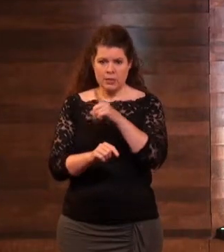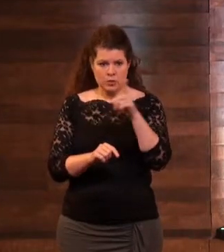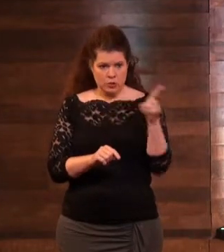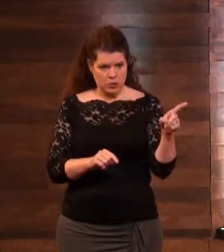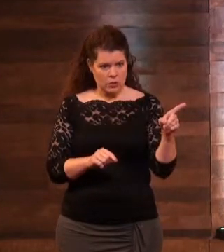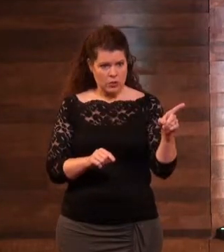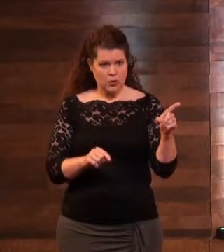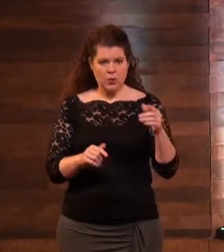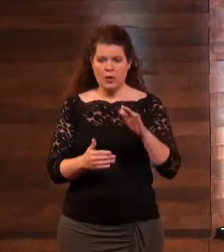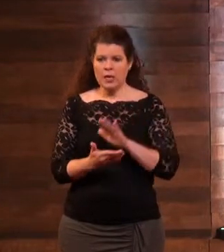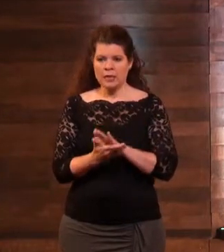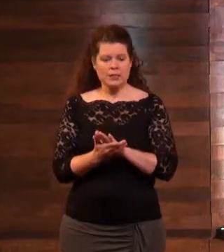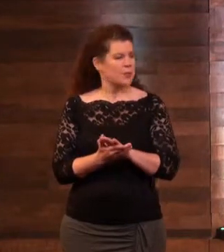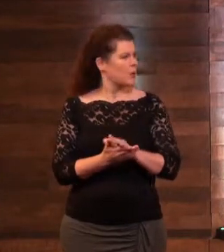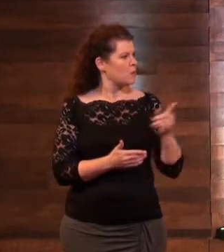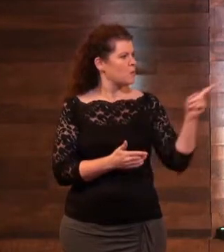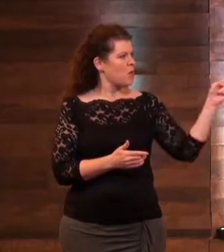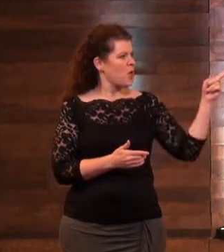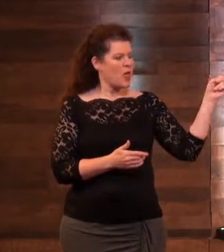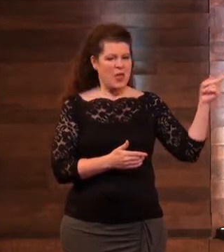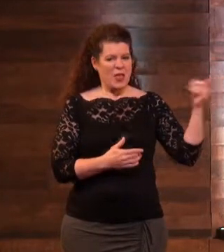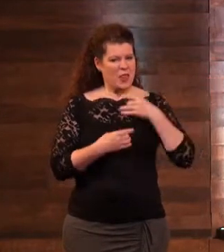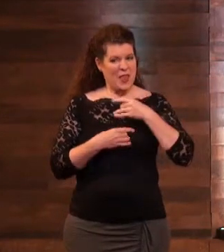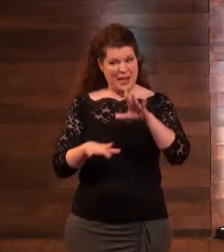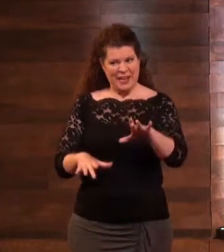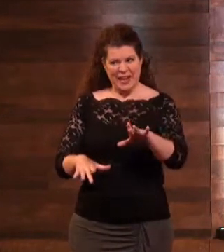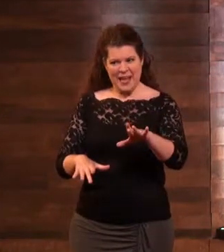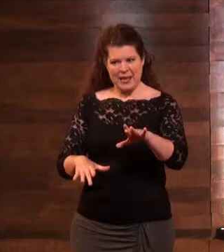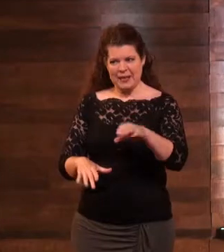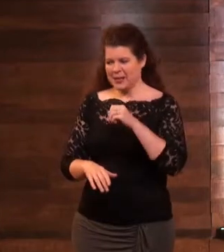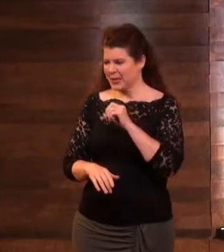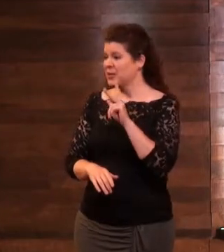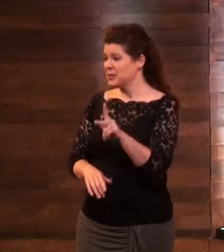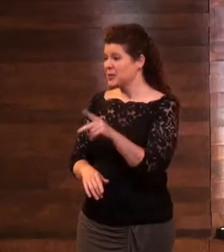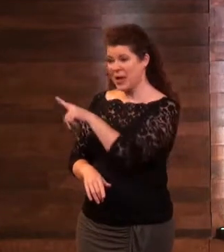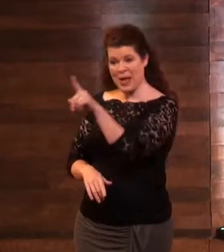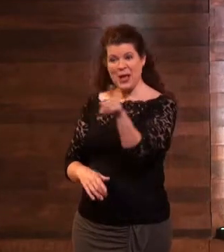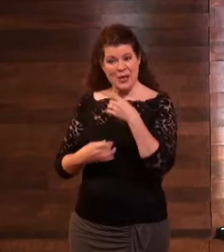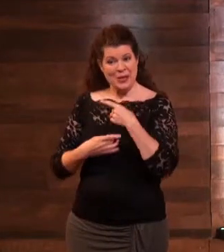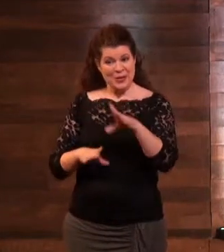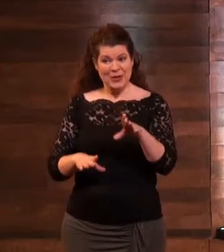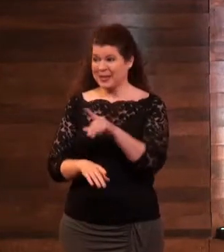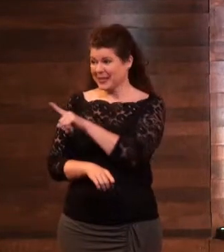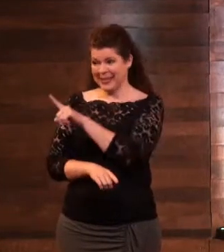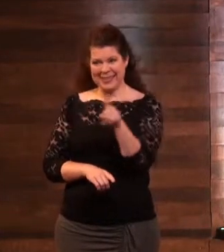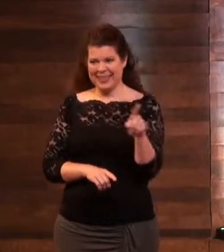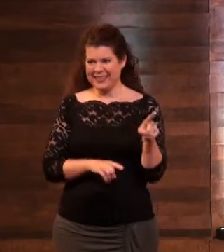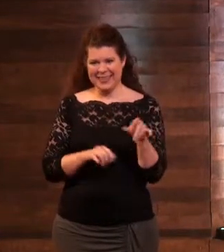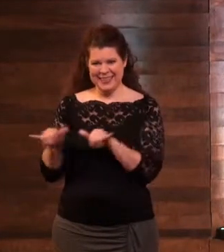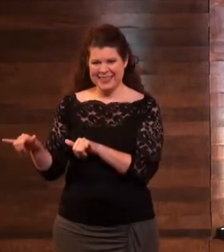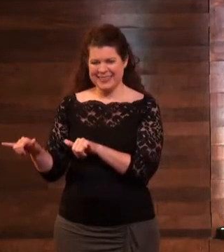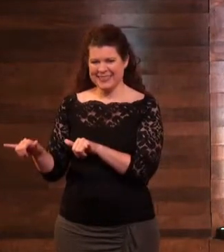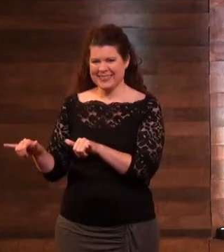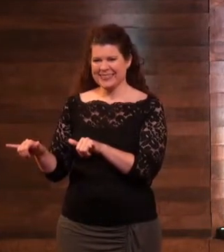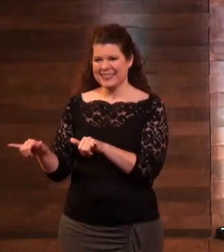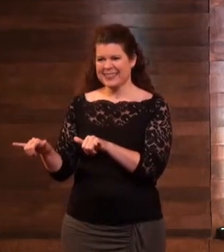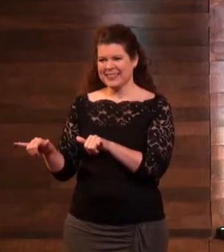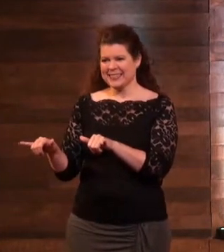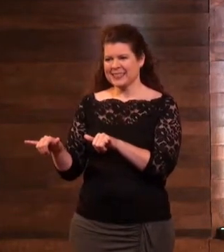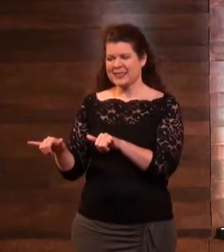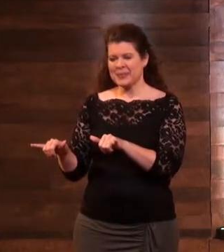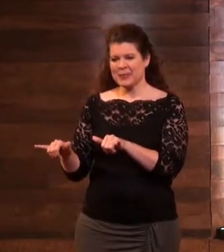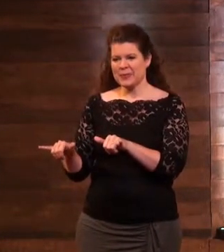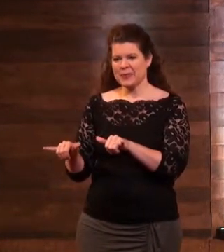Yeah, it didn't go over so well. It's okay, it's not going to go over very well for them either. So, there are so many